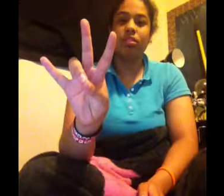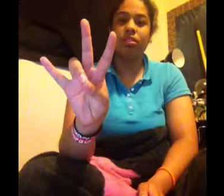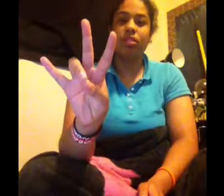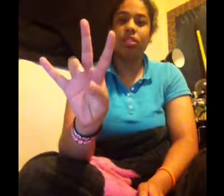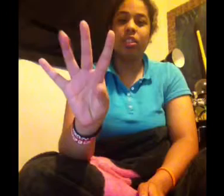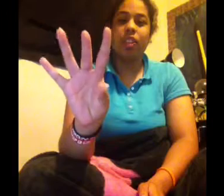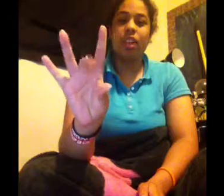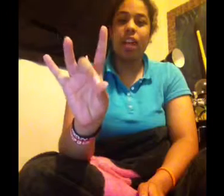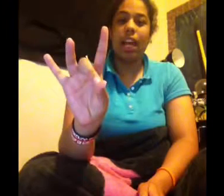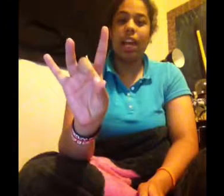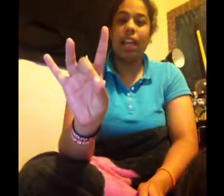8